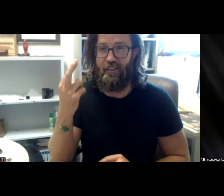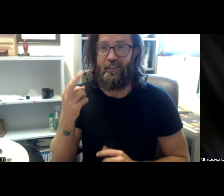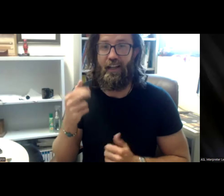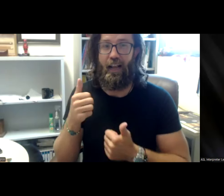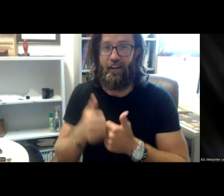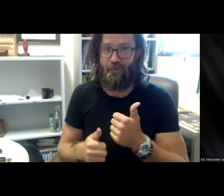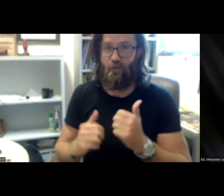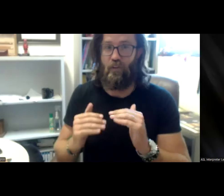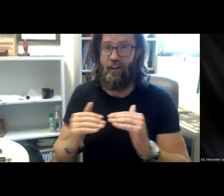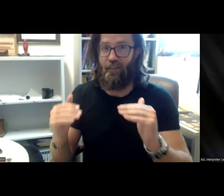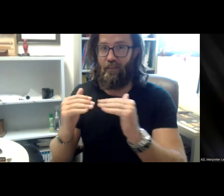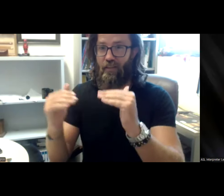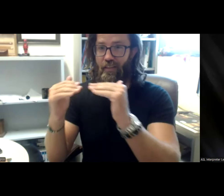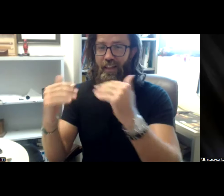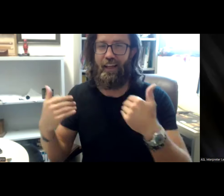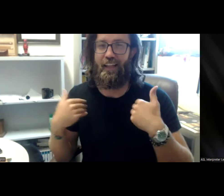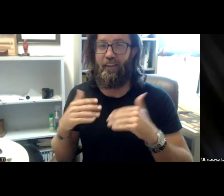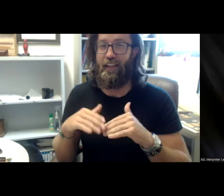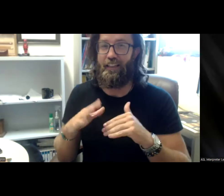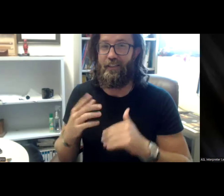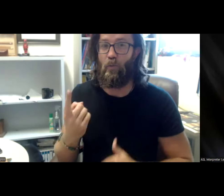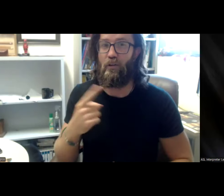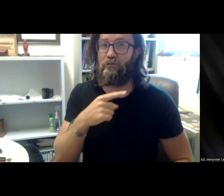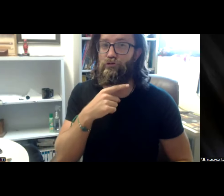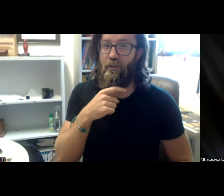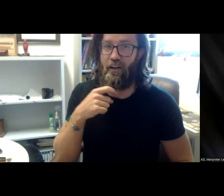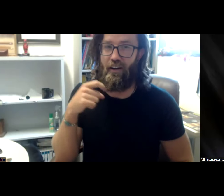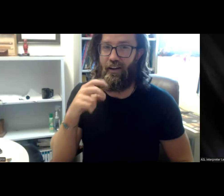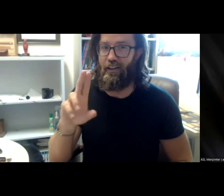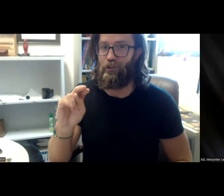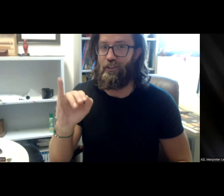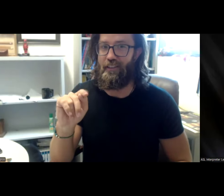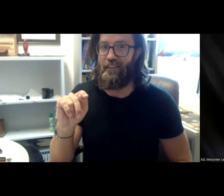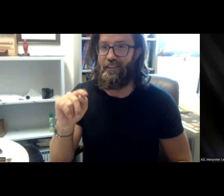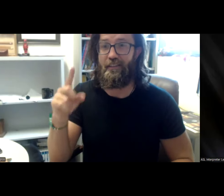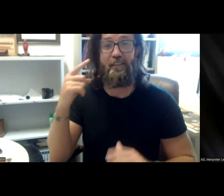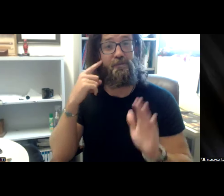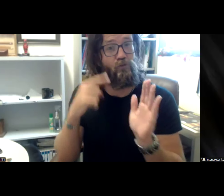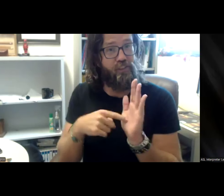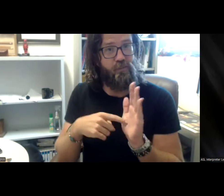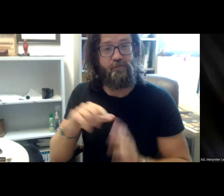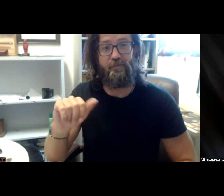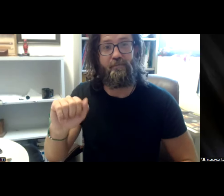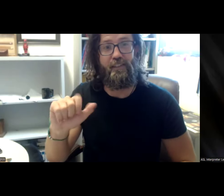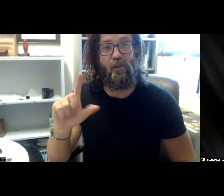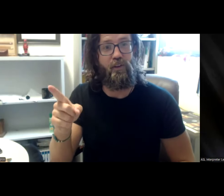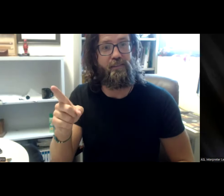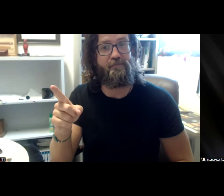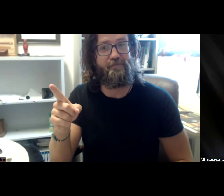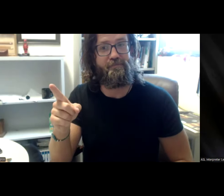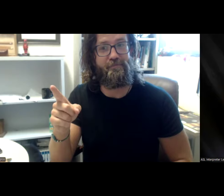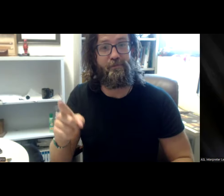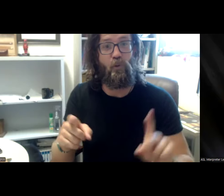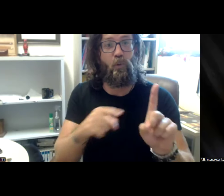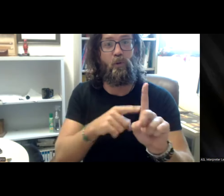You know, if I don't know if you realize this, but every level has at least one dry unit in it. For